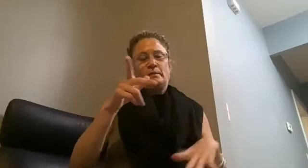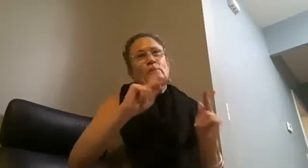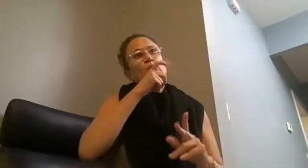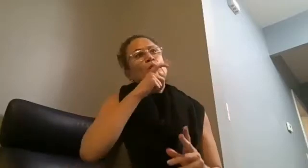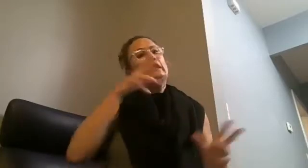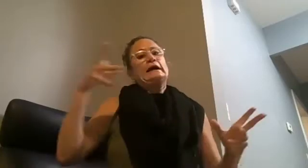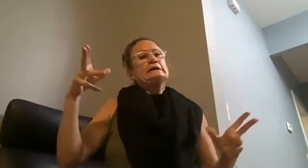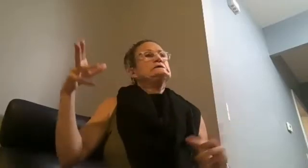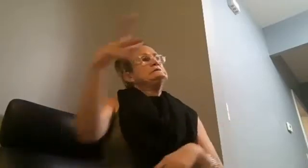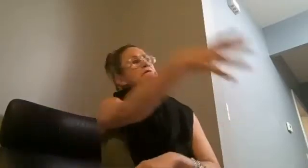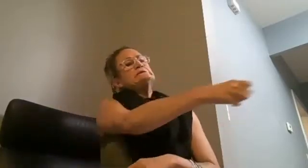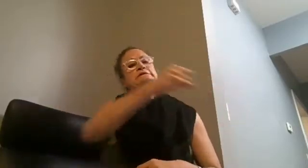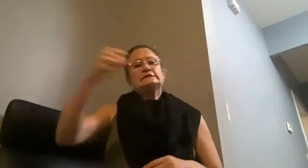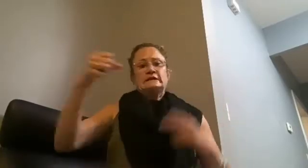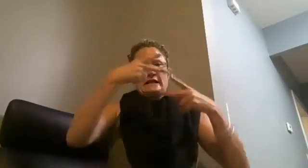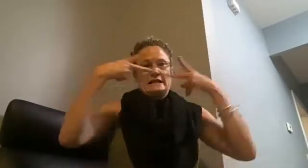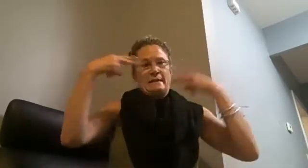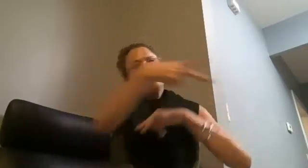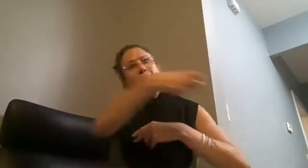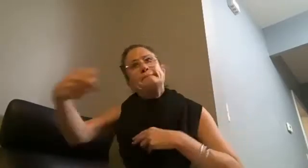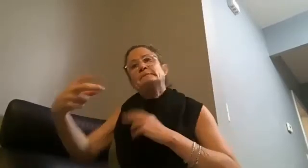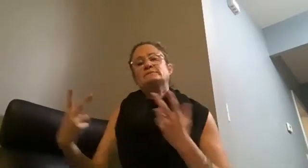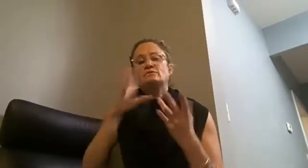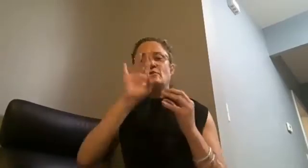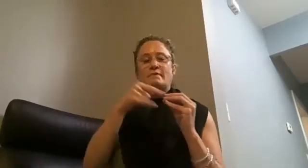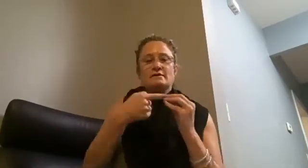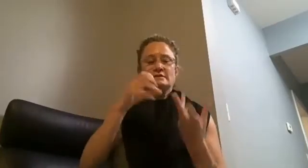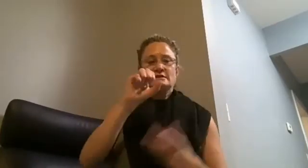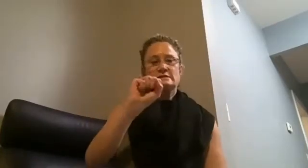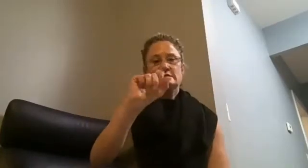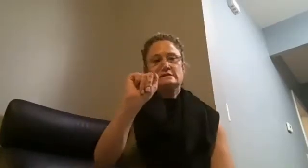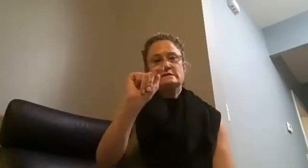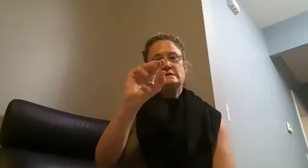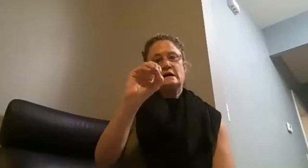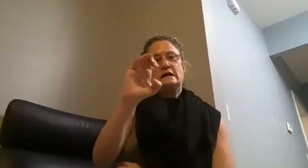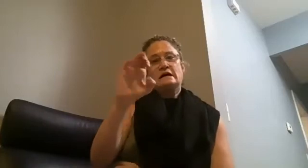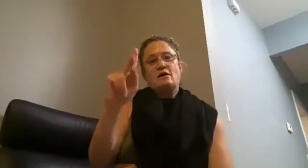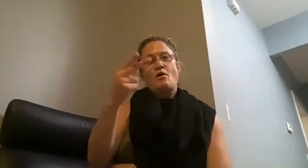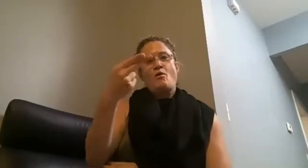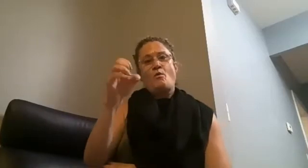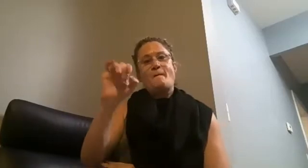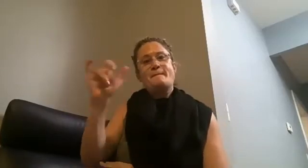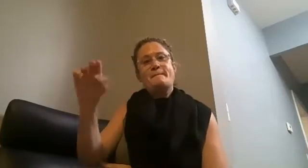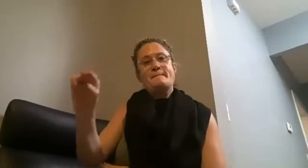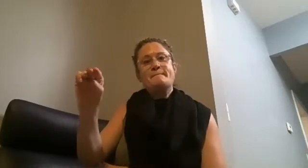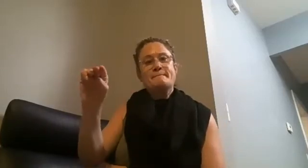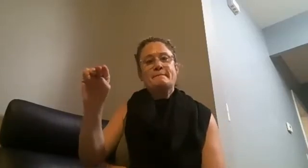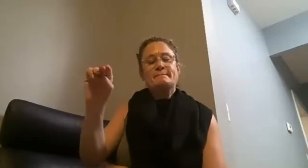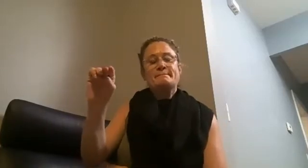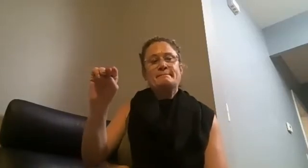periods of time. And they're discussing Stockholm syndrome, which if for some reason you know what that is, it's this phenomenon that occurs where sometimes